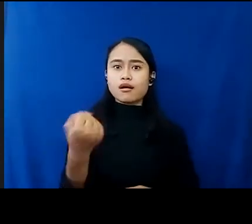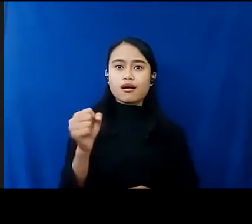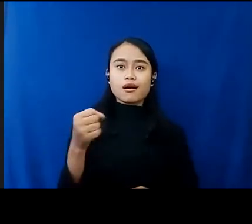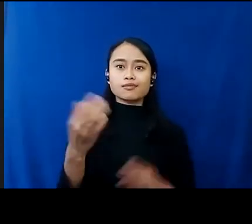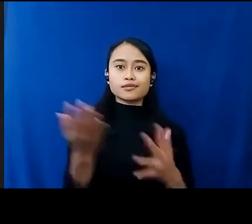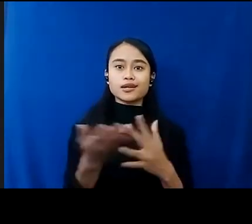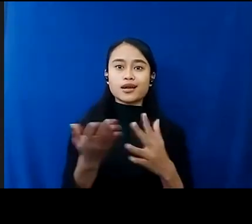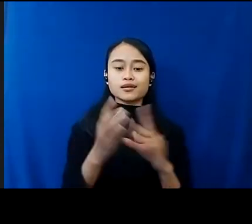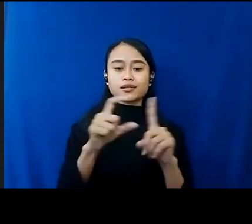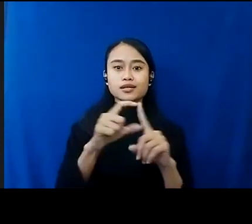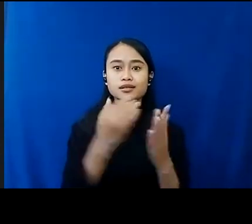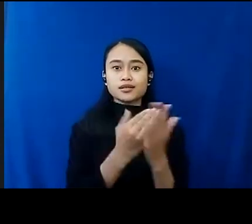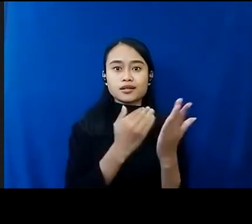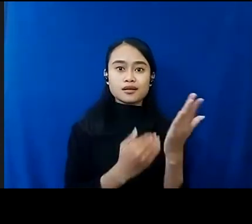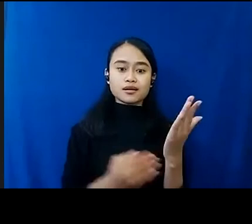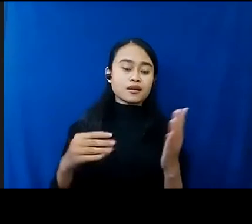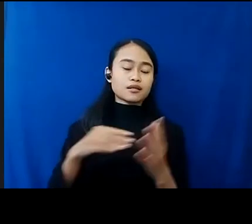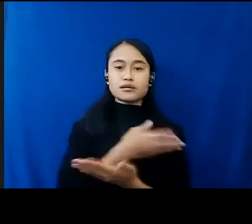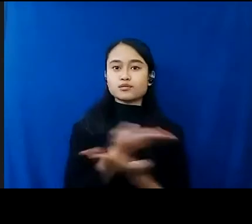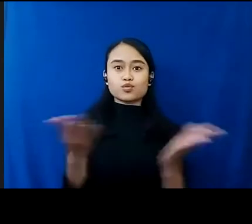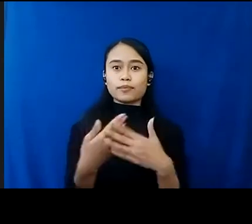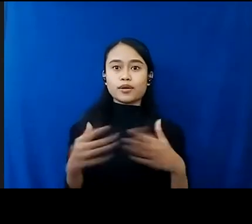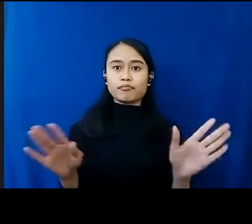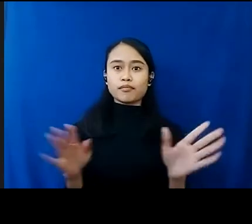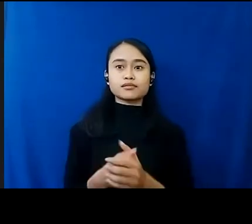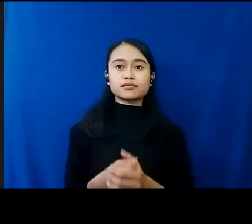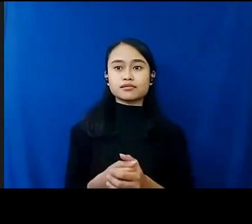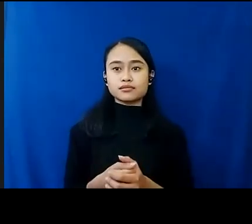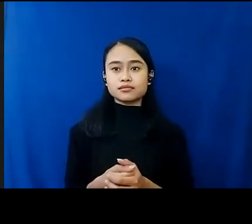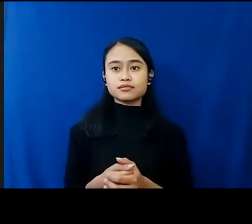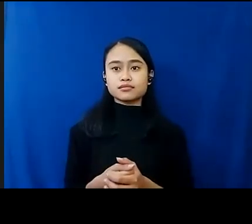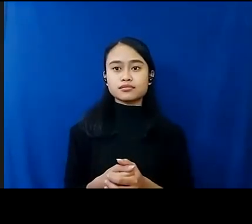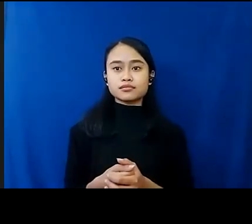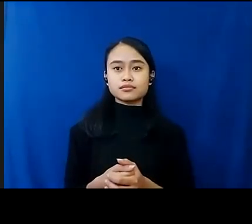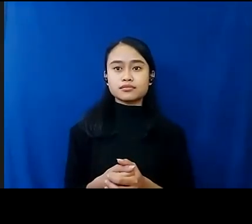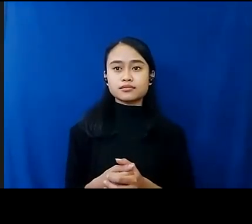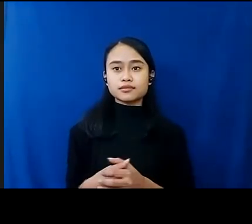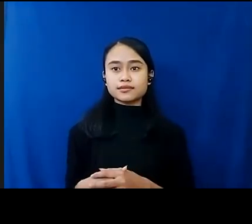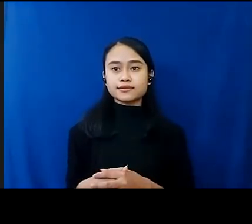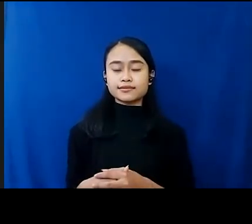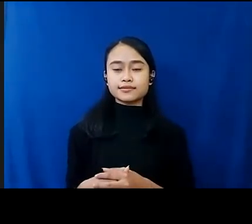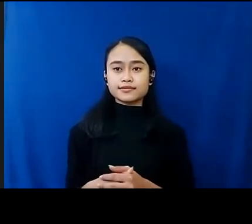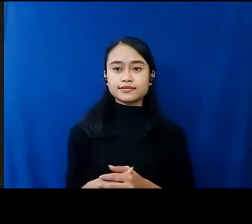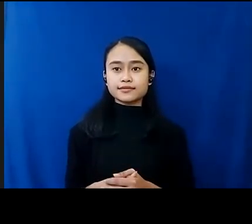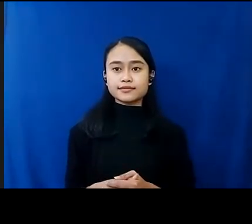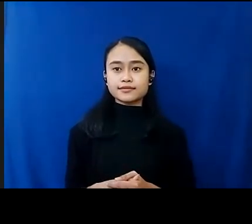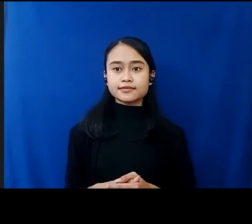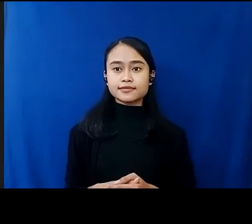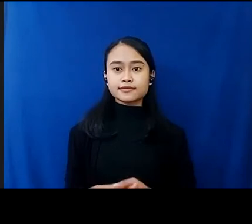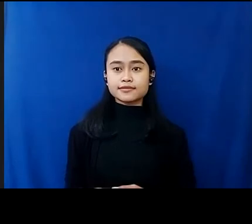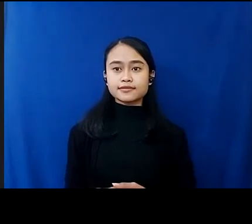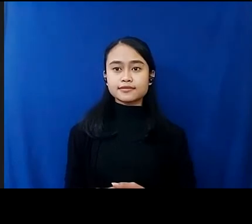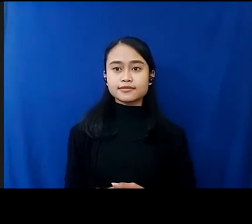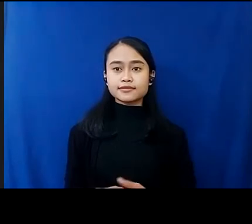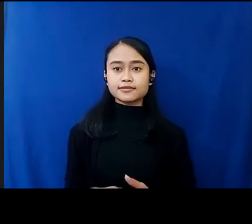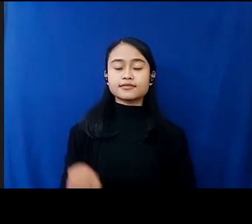Documented However Internet Connectivity And Demand For Online Applications Continues To Grow And Will